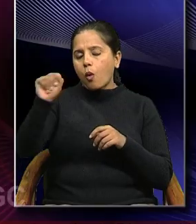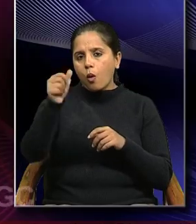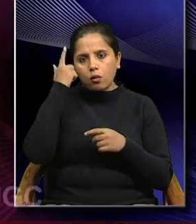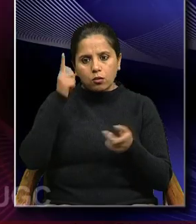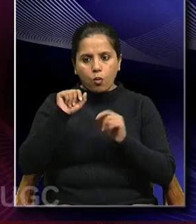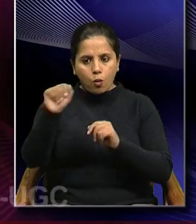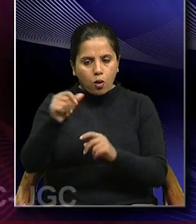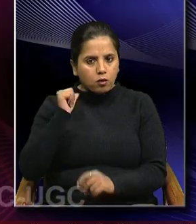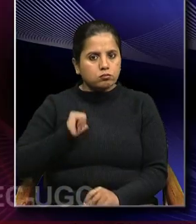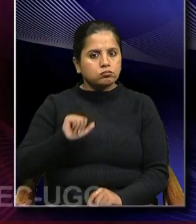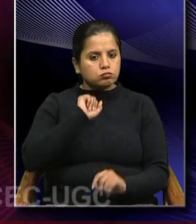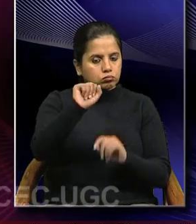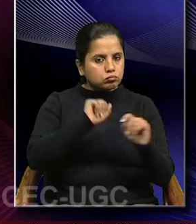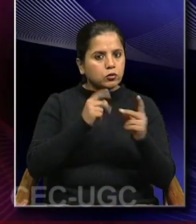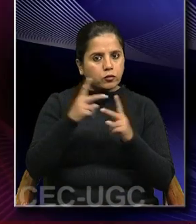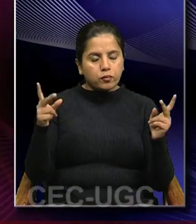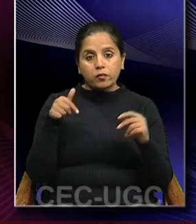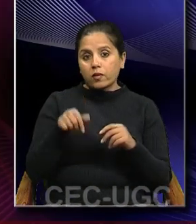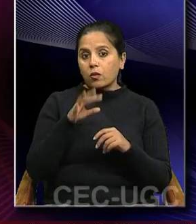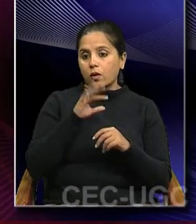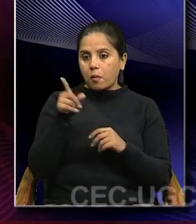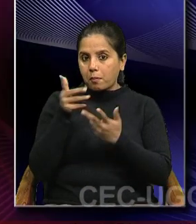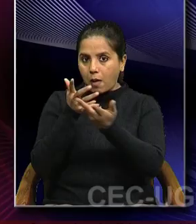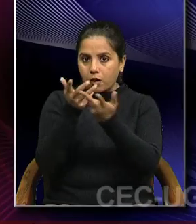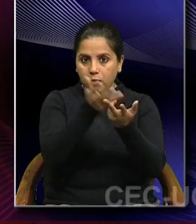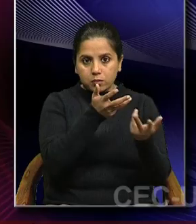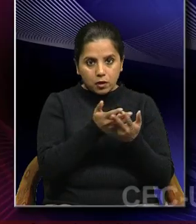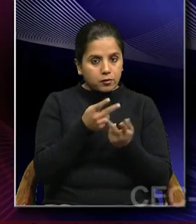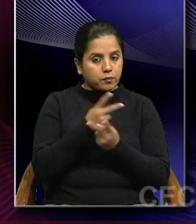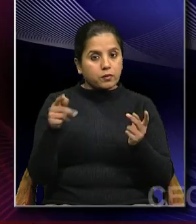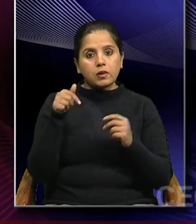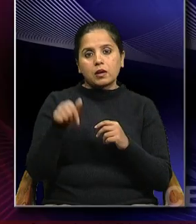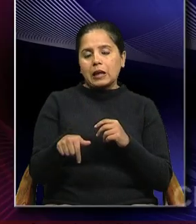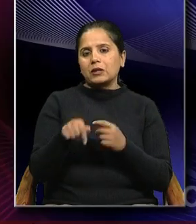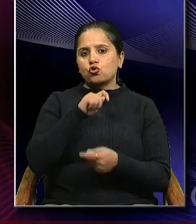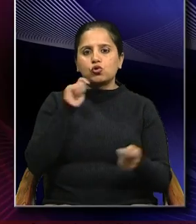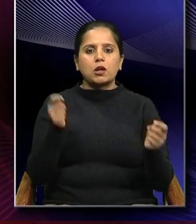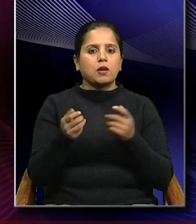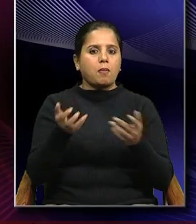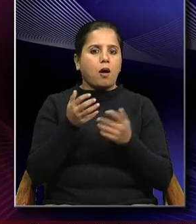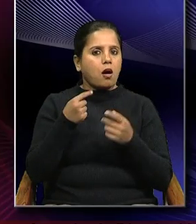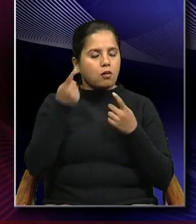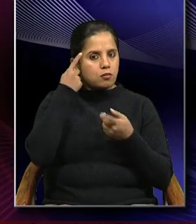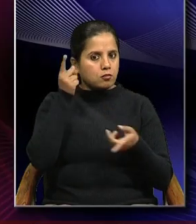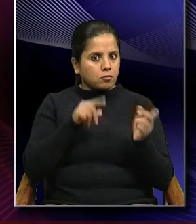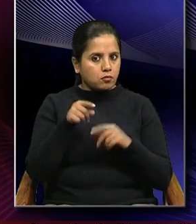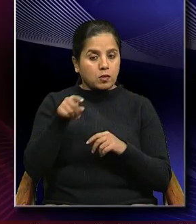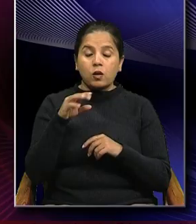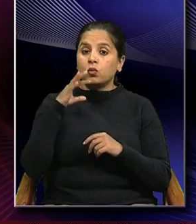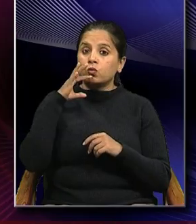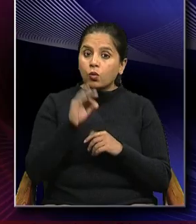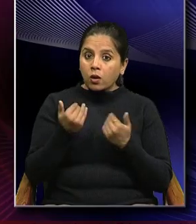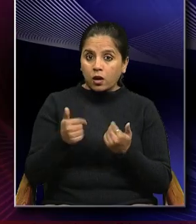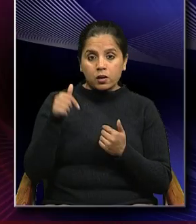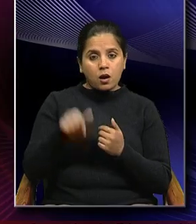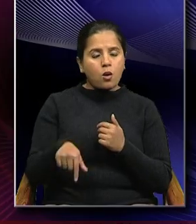strategies nowadays available, which is actually making this changing marketing strategies a reality as on